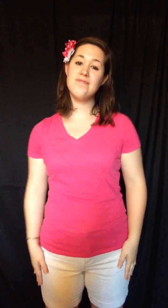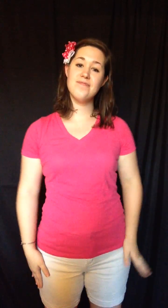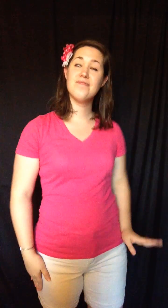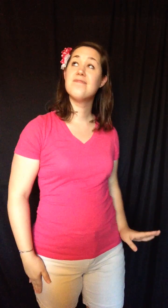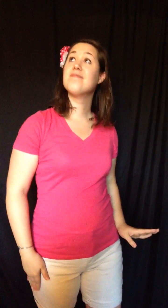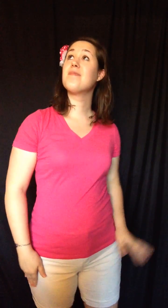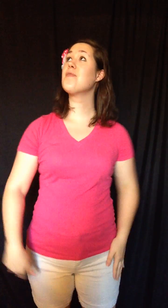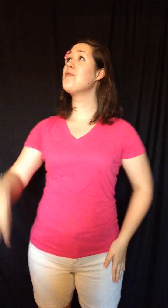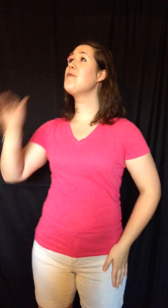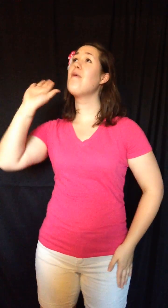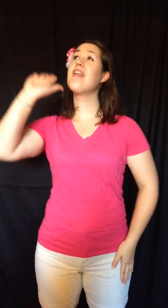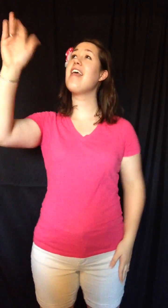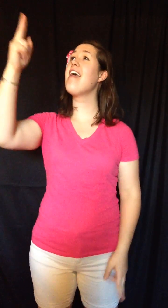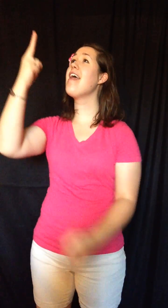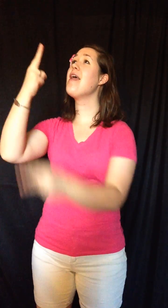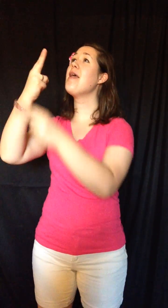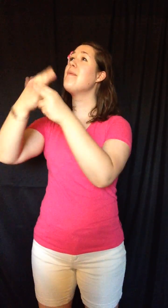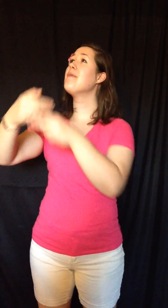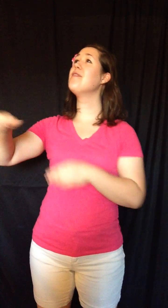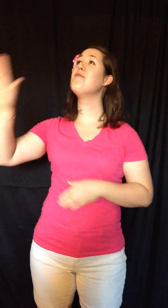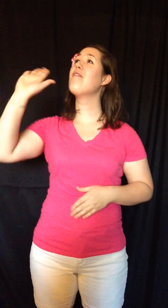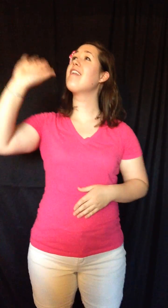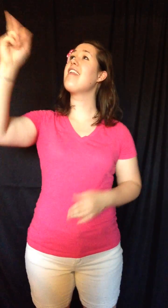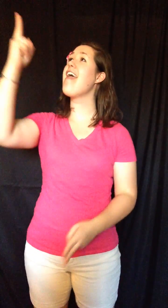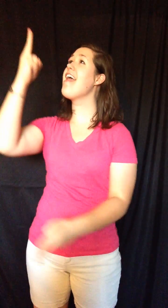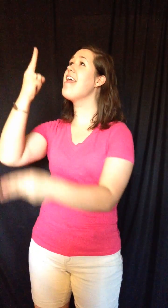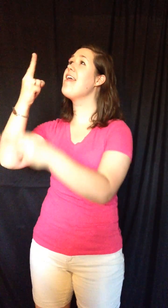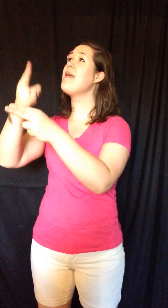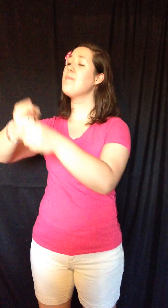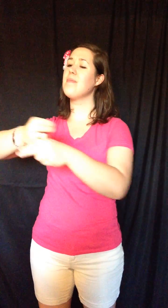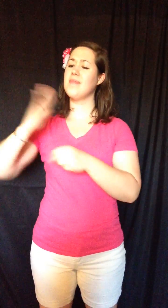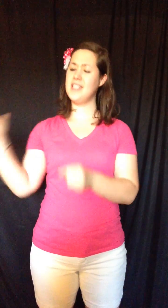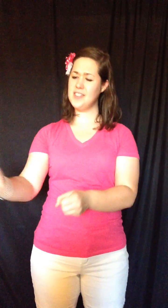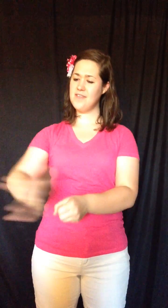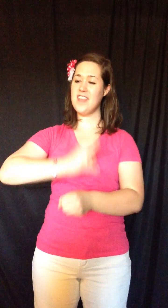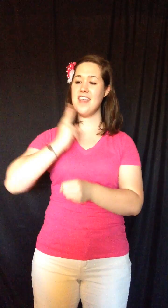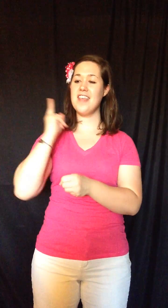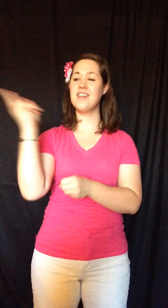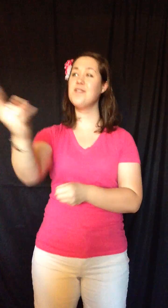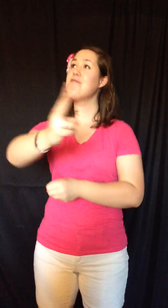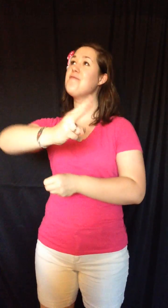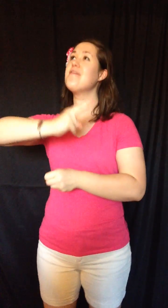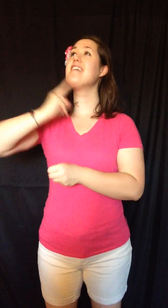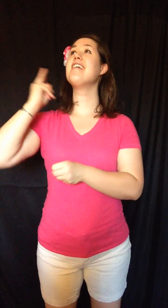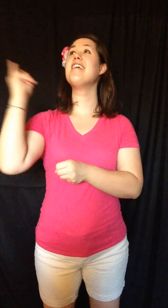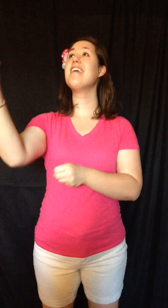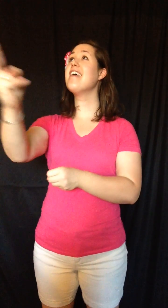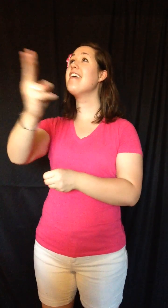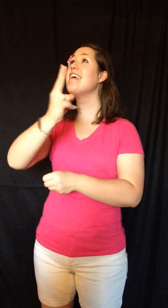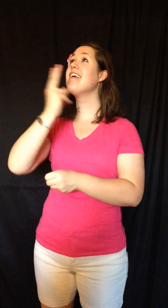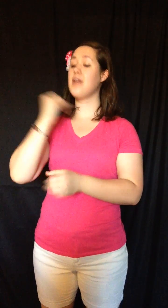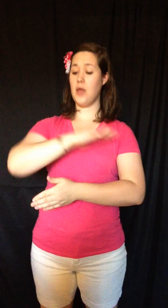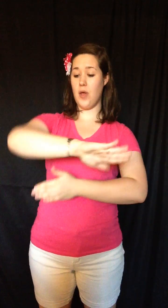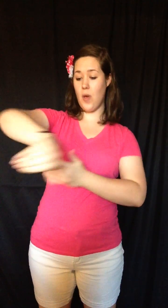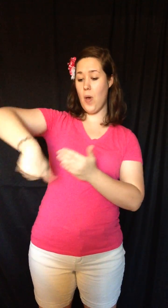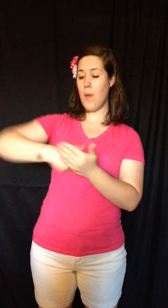Your name, Your name is victory All